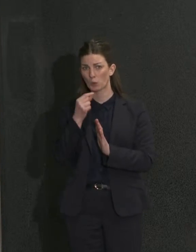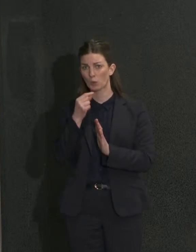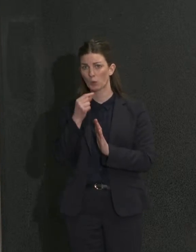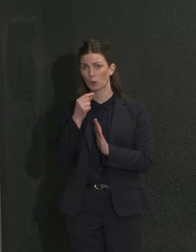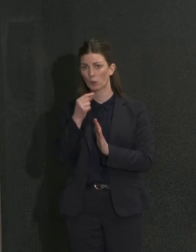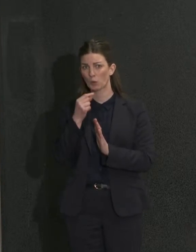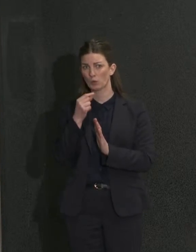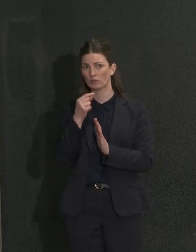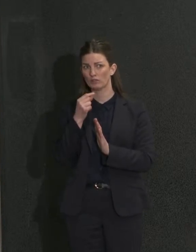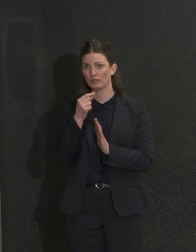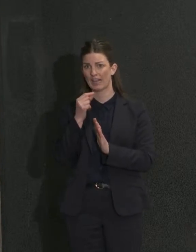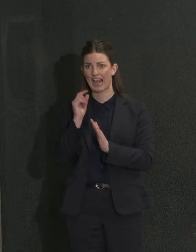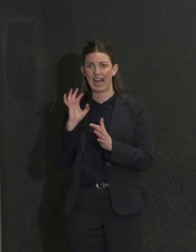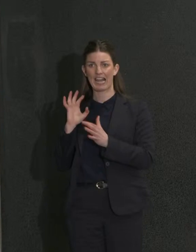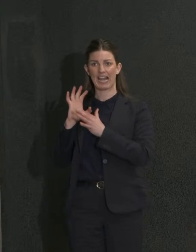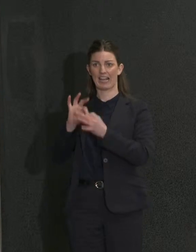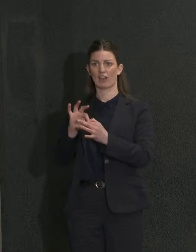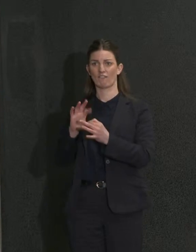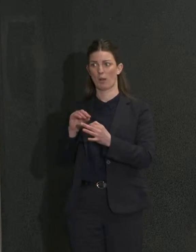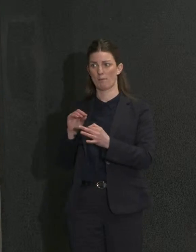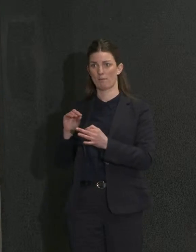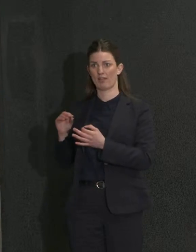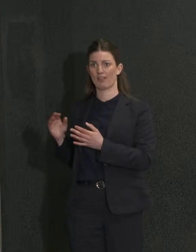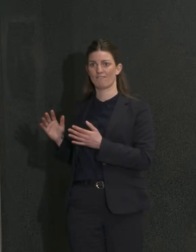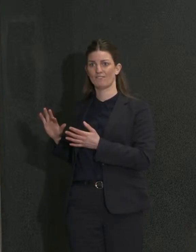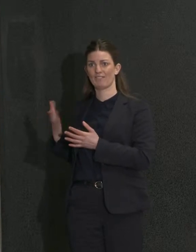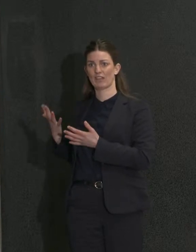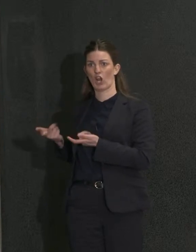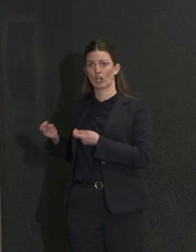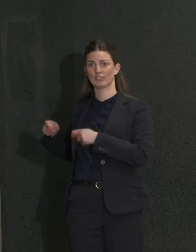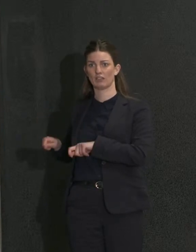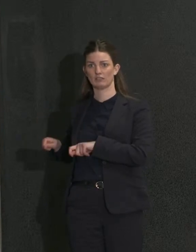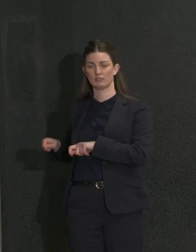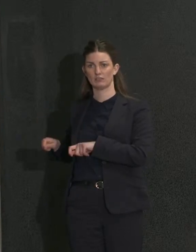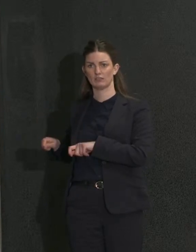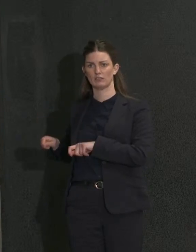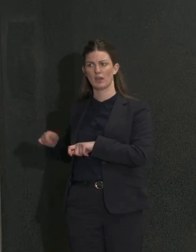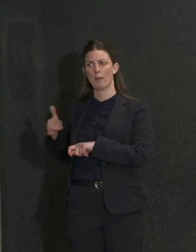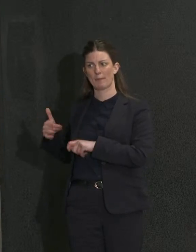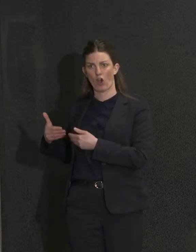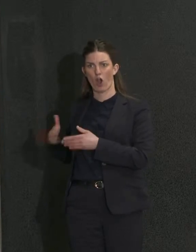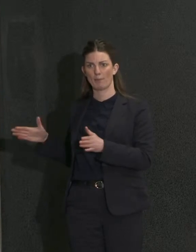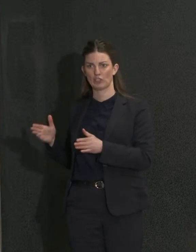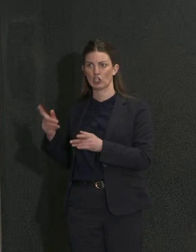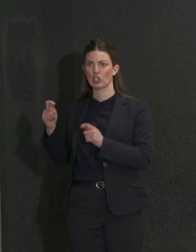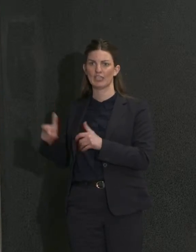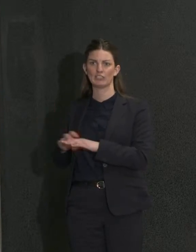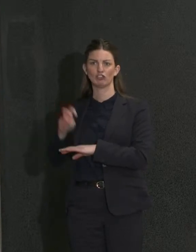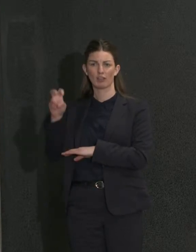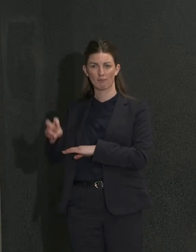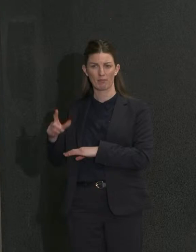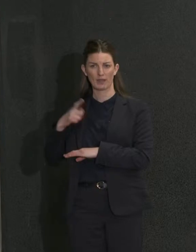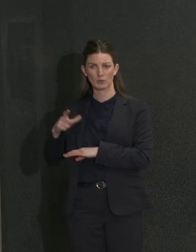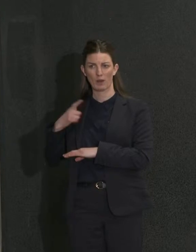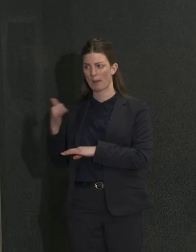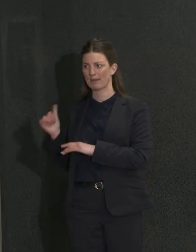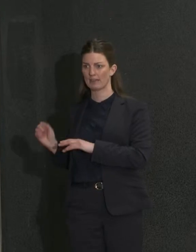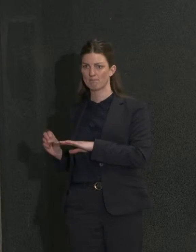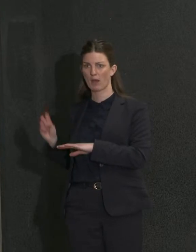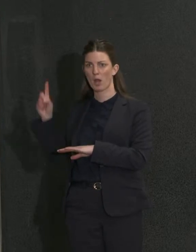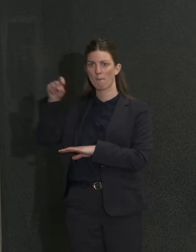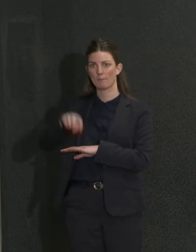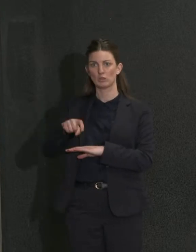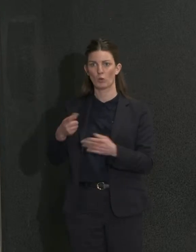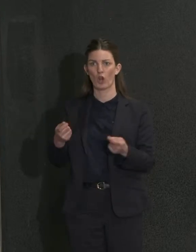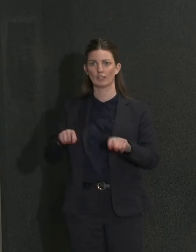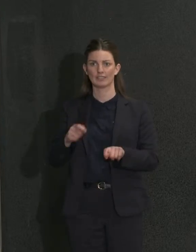time of that last lockdown, do you think that we exited that lockdown too early now that we're in another one? No, there's no evidence to point to that at this